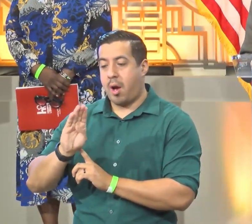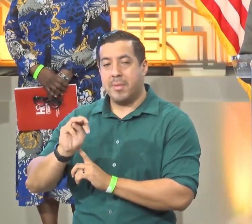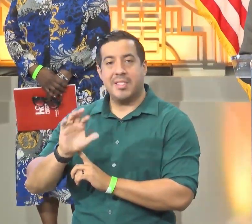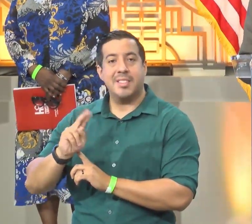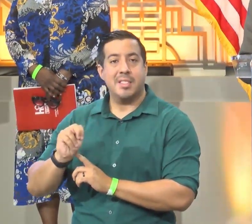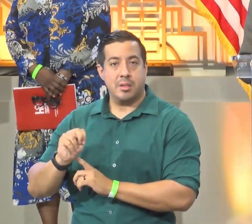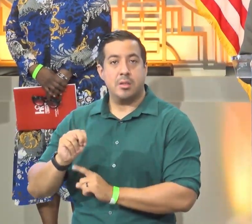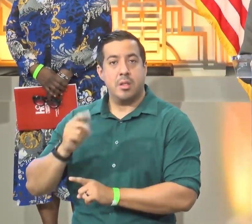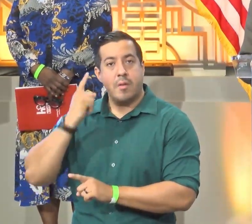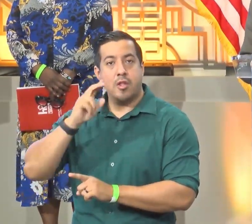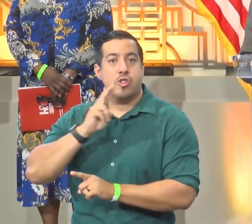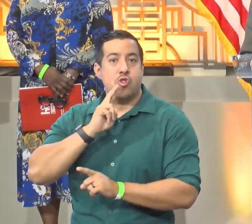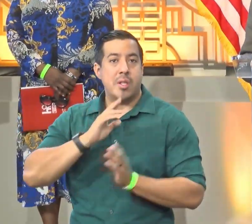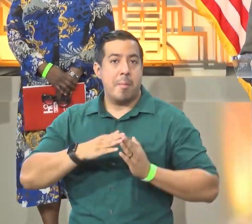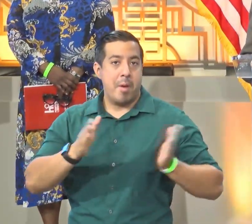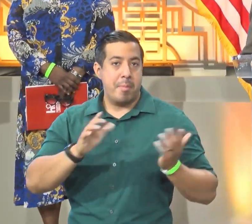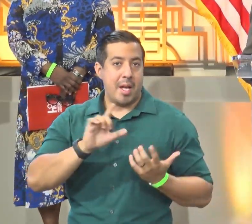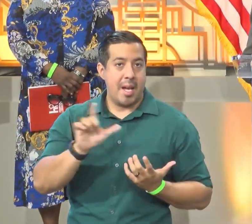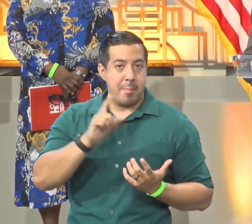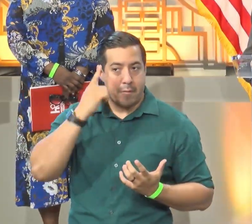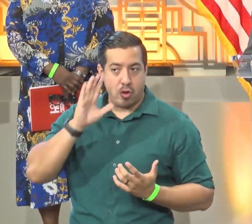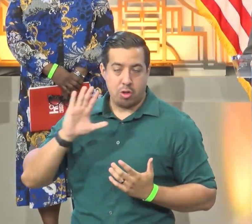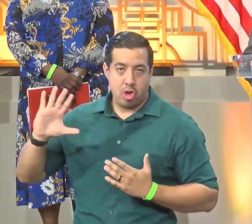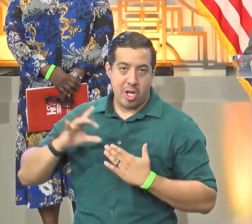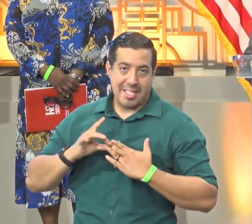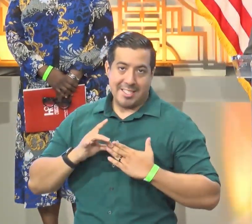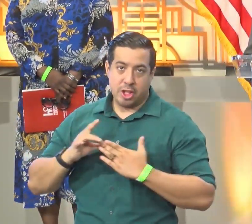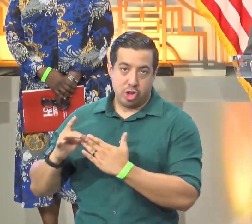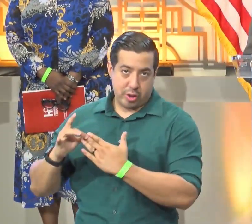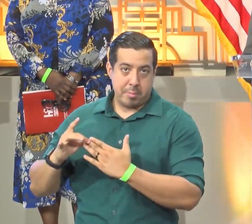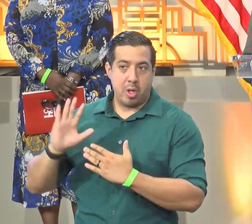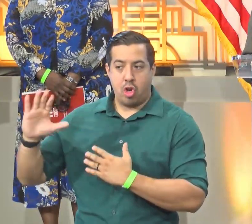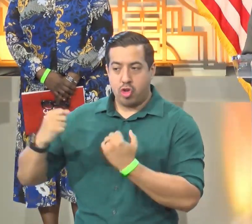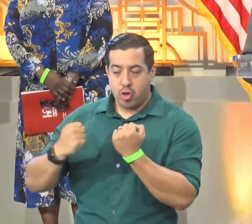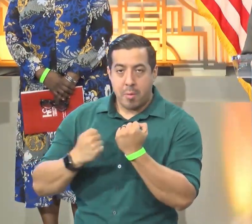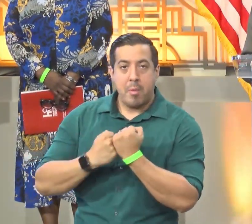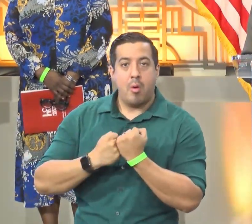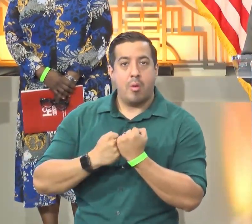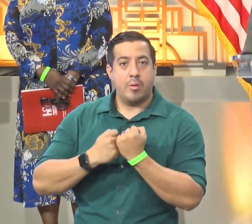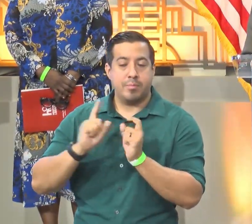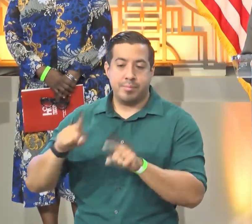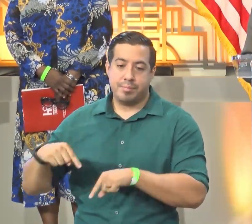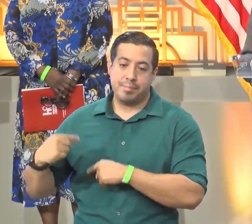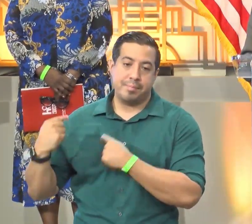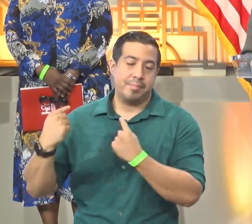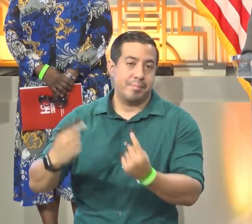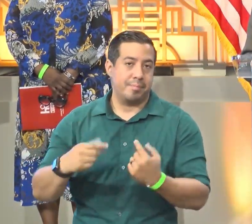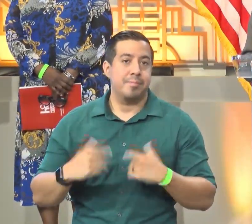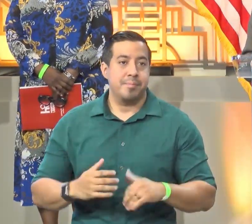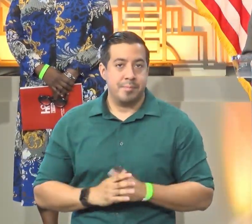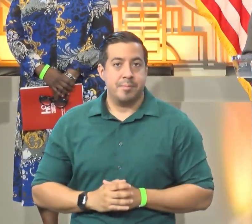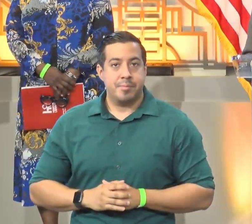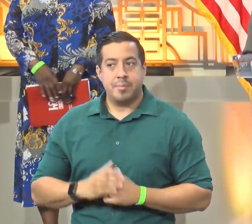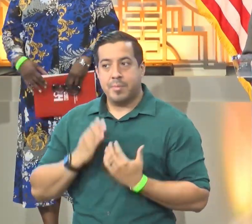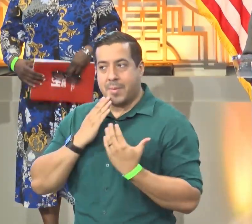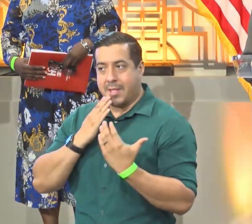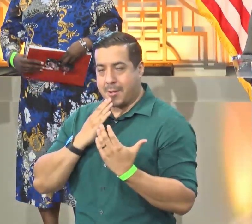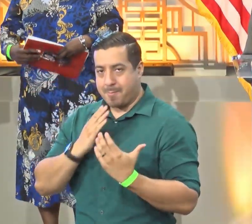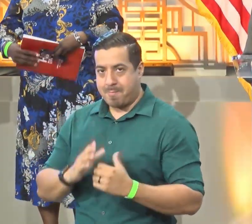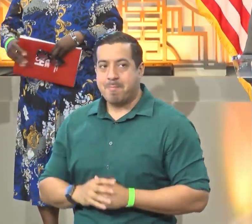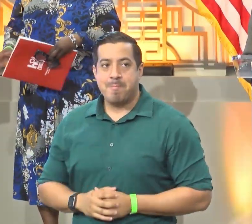the Houston Public Library for her leadership and her support all along. Thank you very